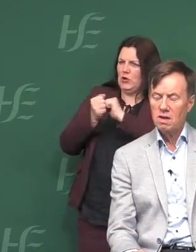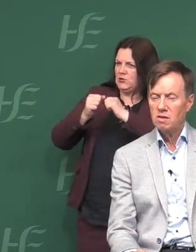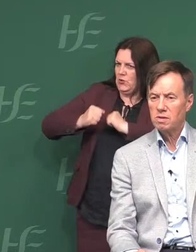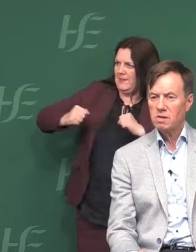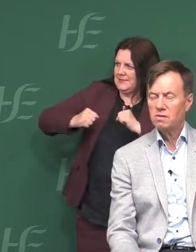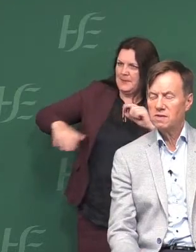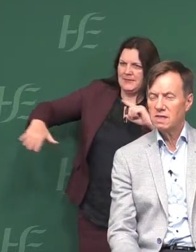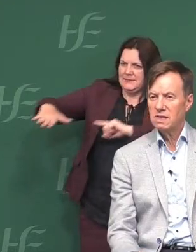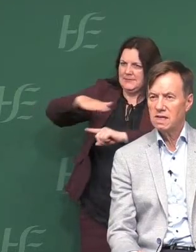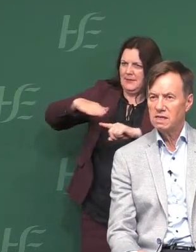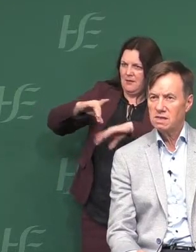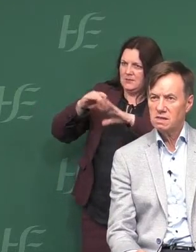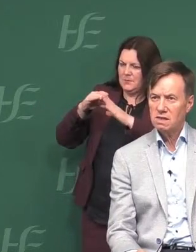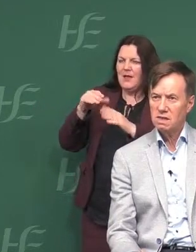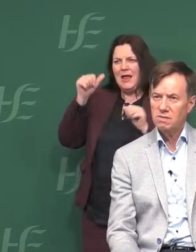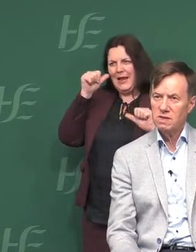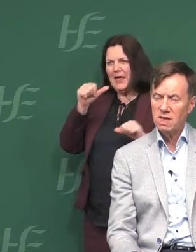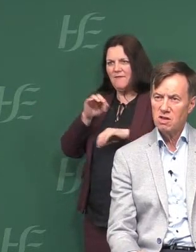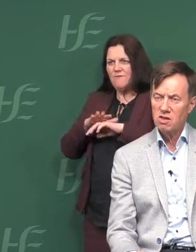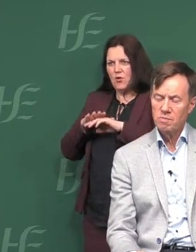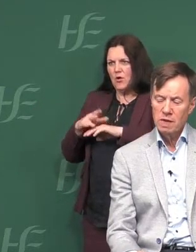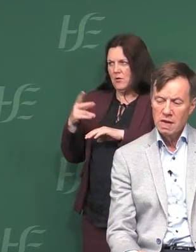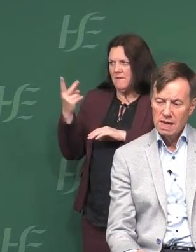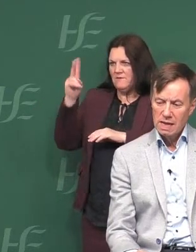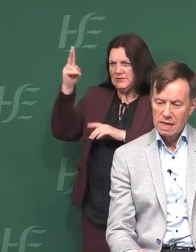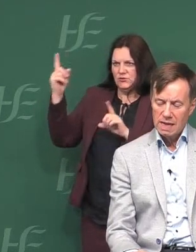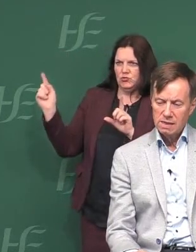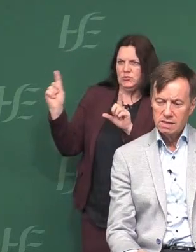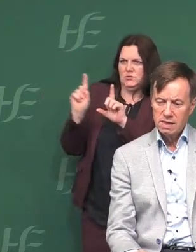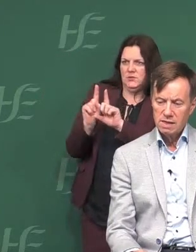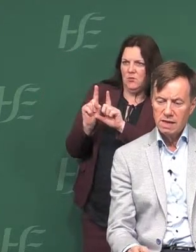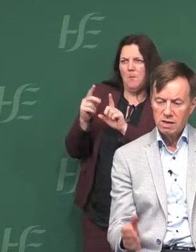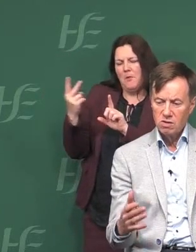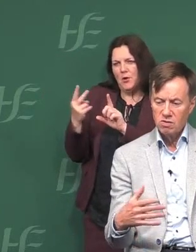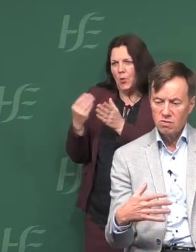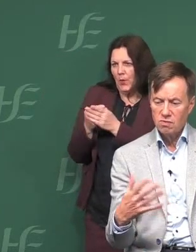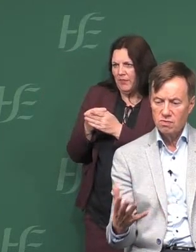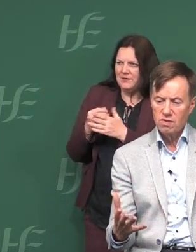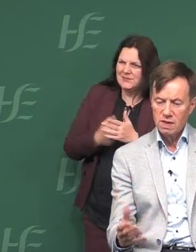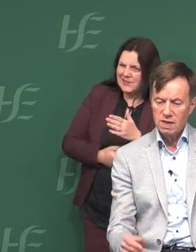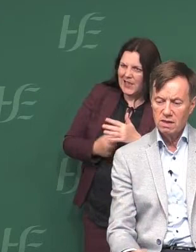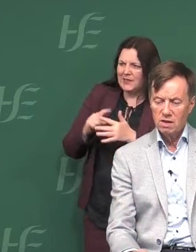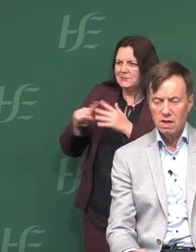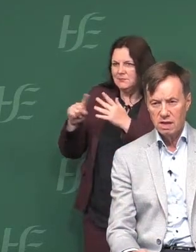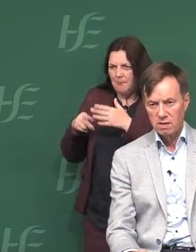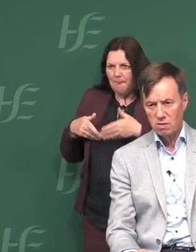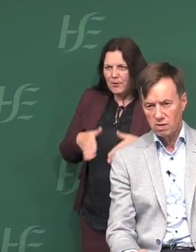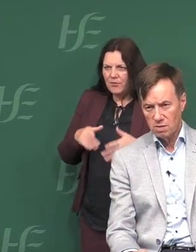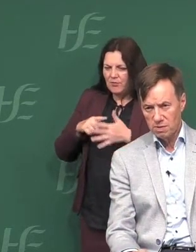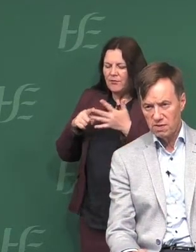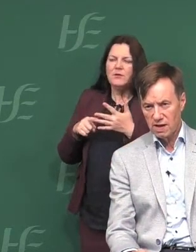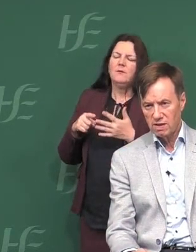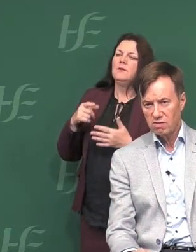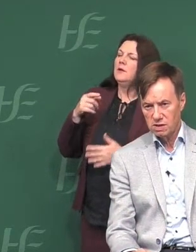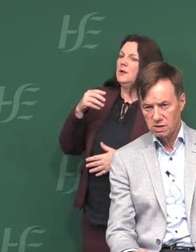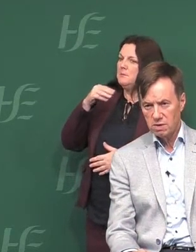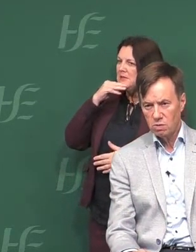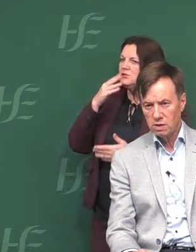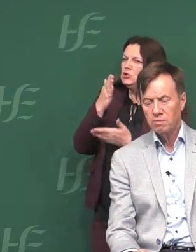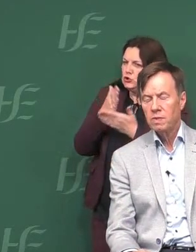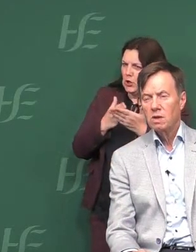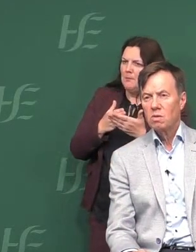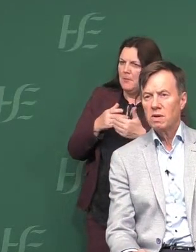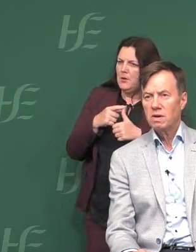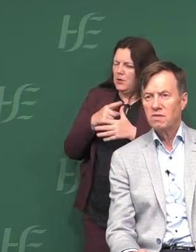within the hospital to facilitate visitations. And then, as you've seen there's a couple of sites, Rotunda